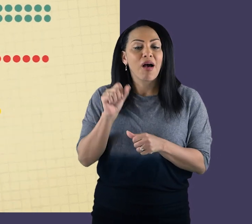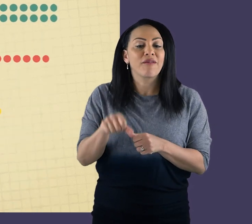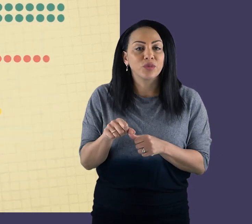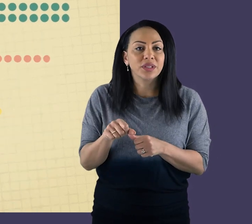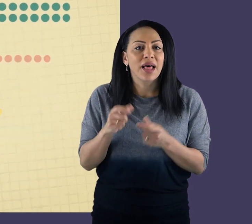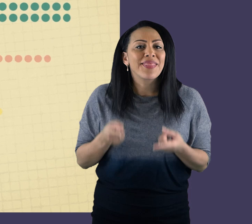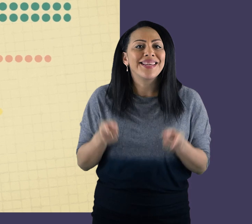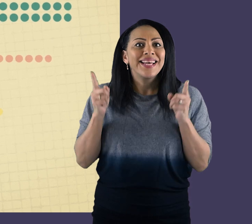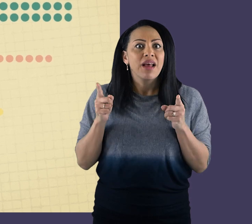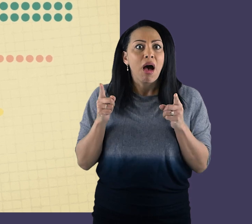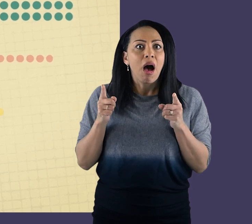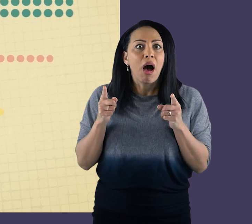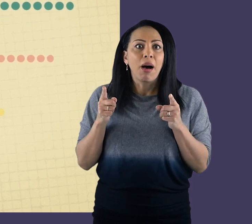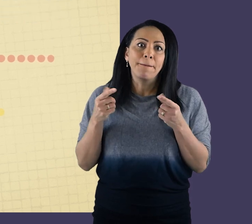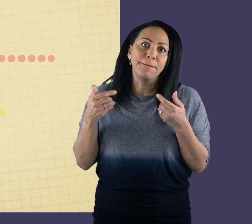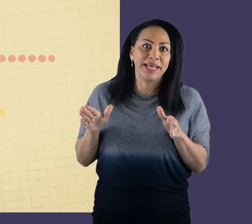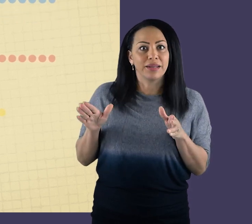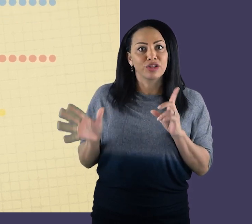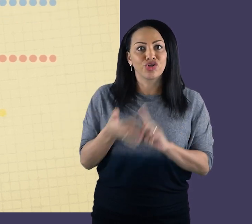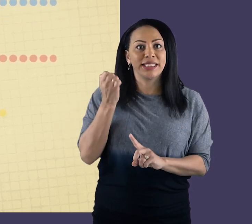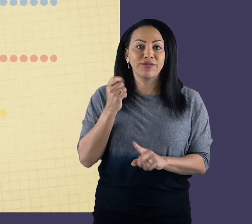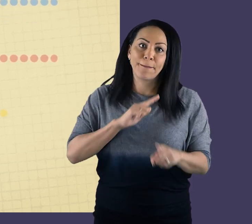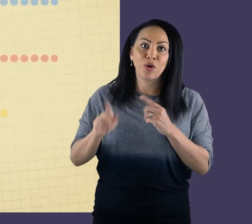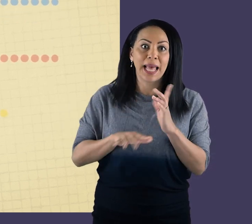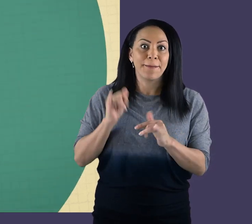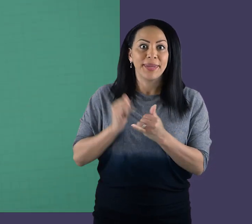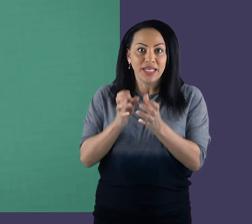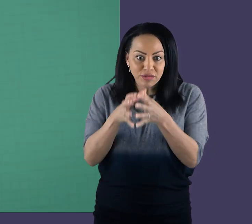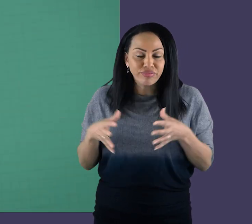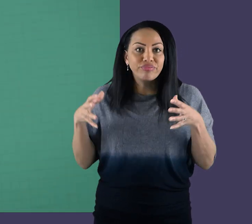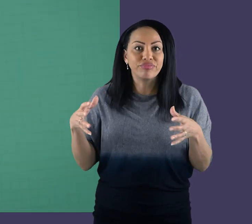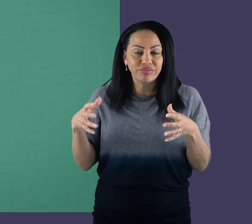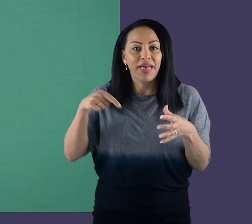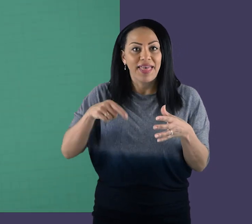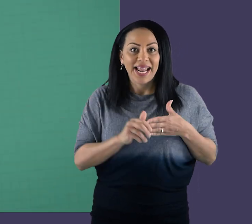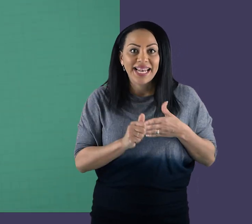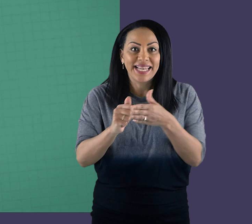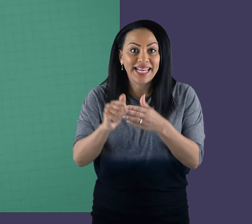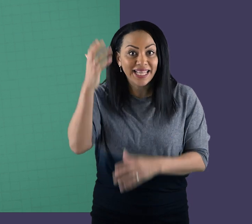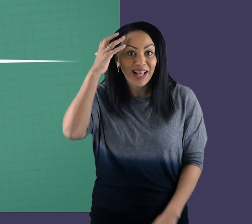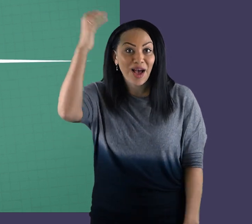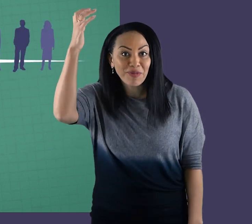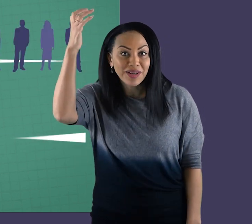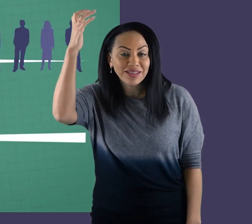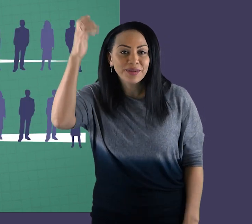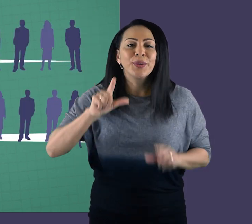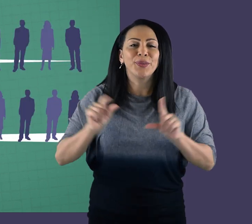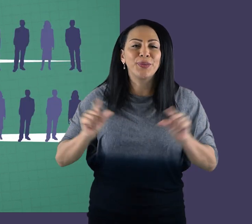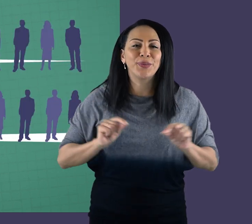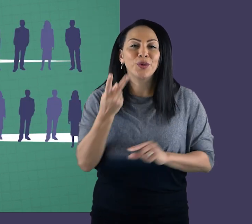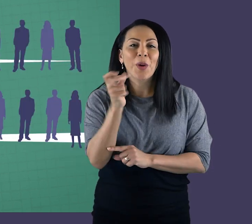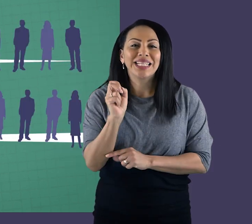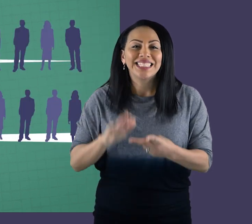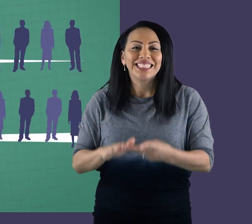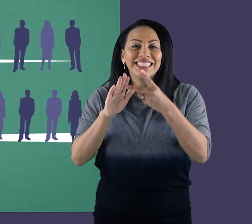of the party that has the most MPs elected becomes the Prime Minister. They lead the government and appoint around 20